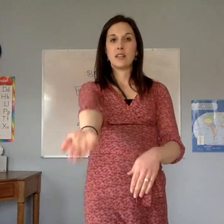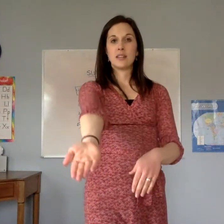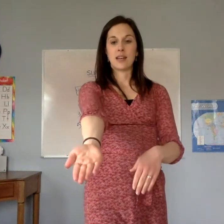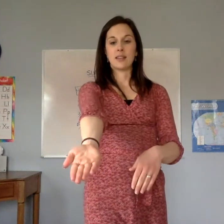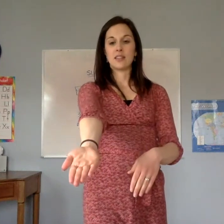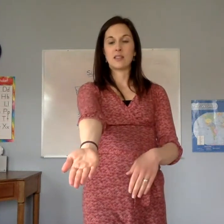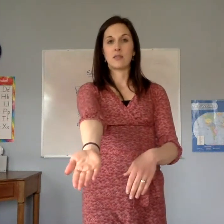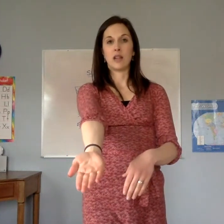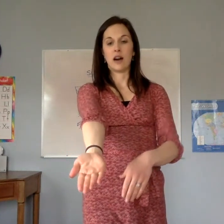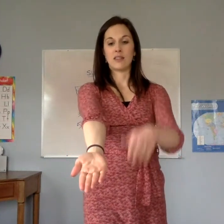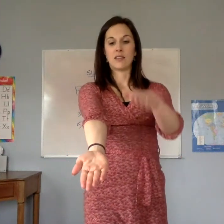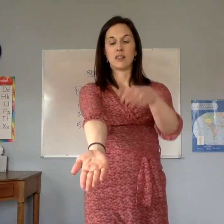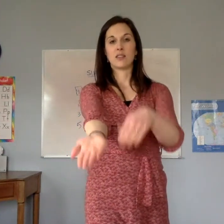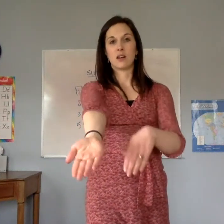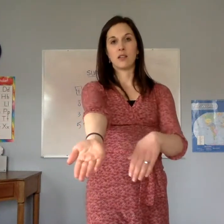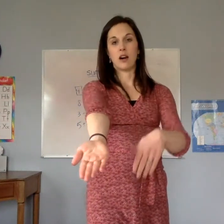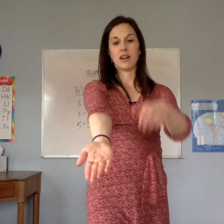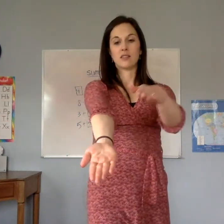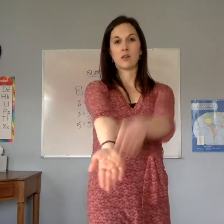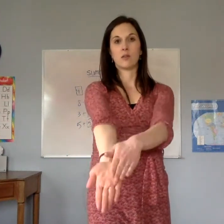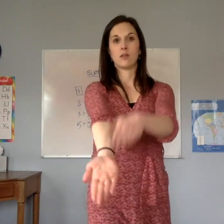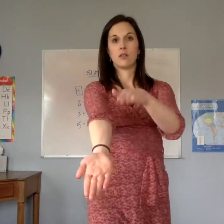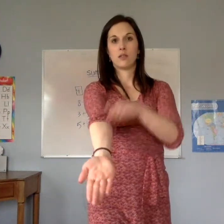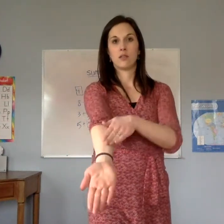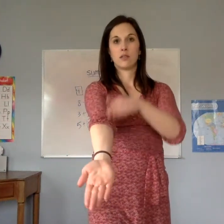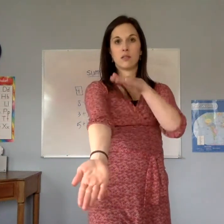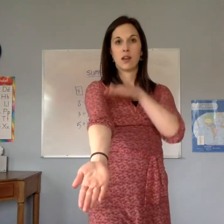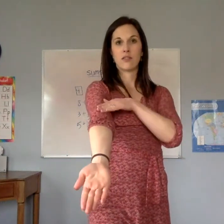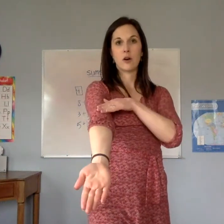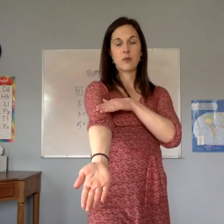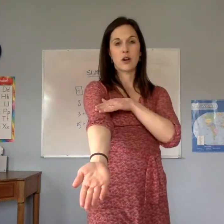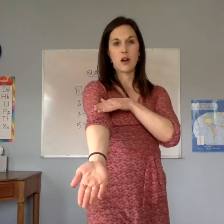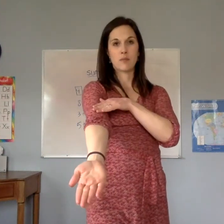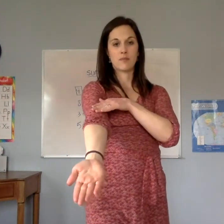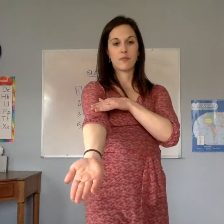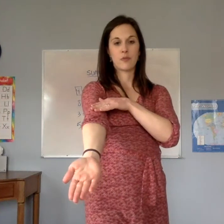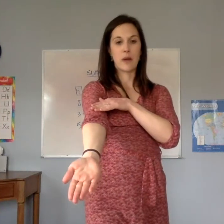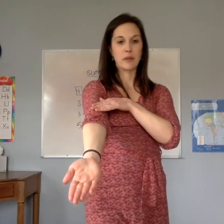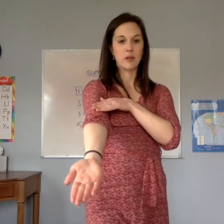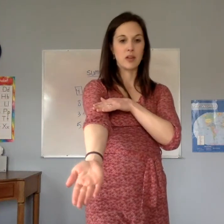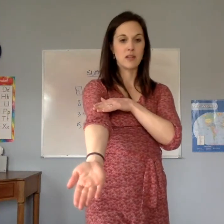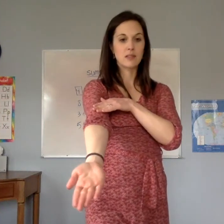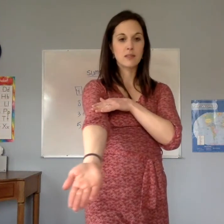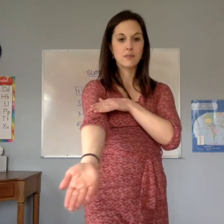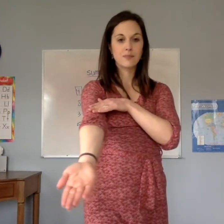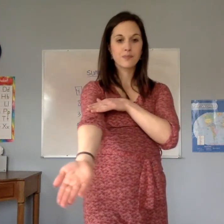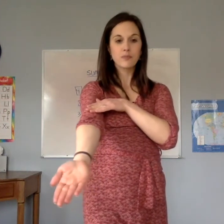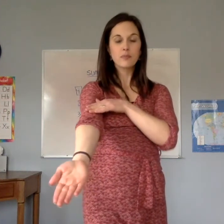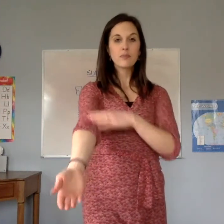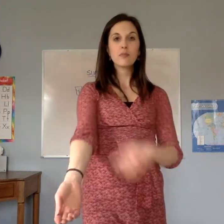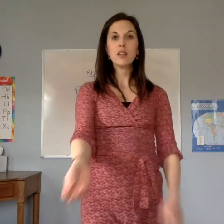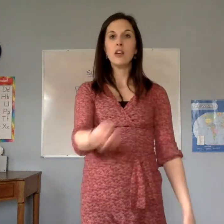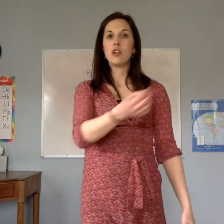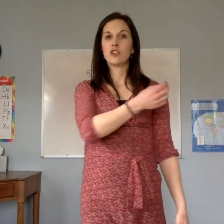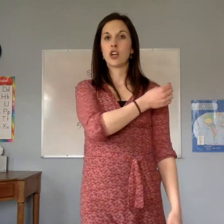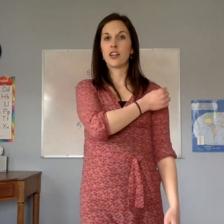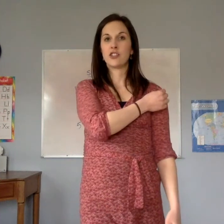Babylonians had lists of laws, and this is our laws. So kind of go up your arm for Babylonians. China's